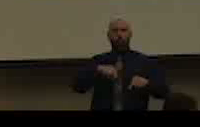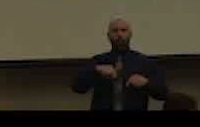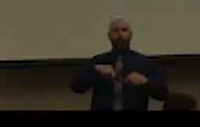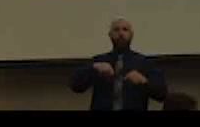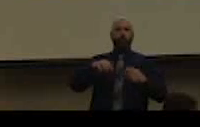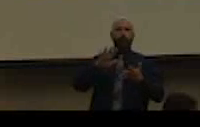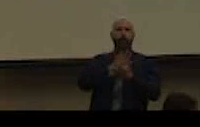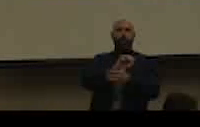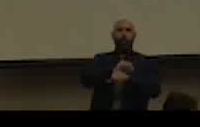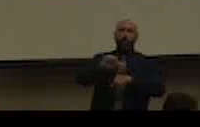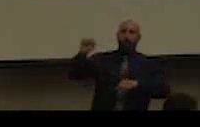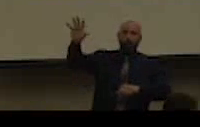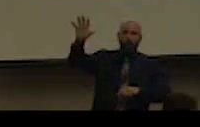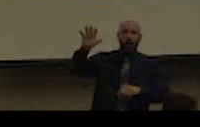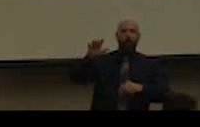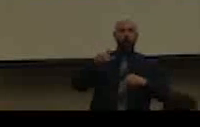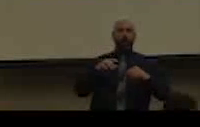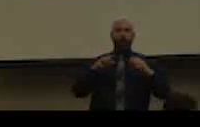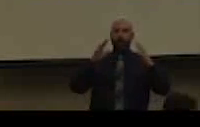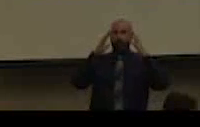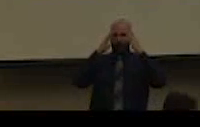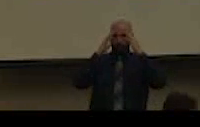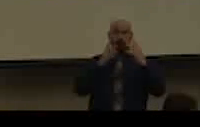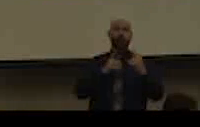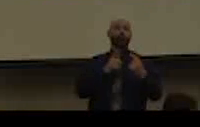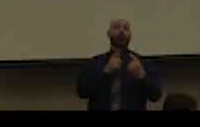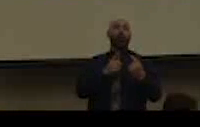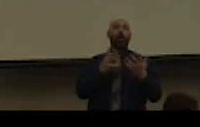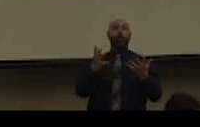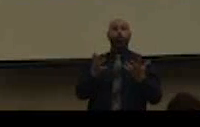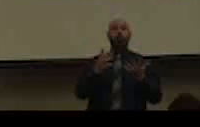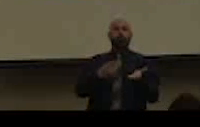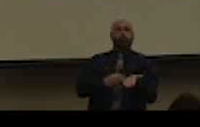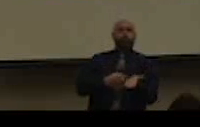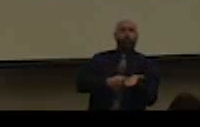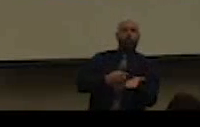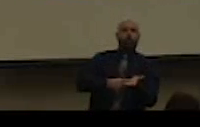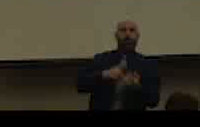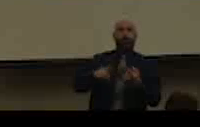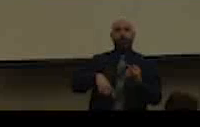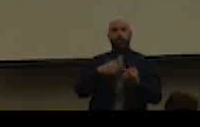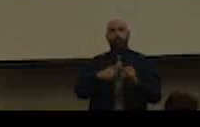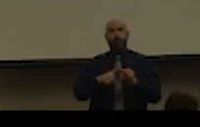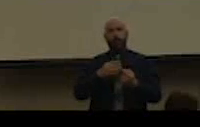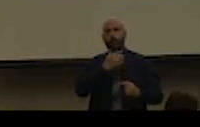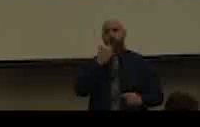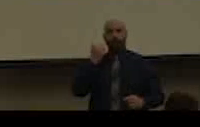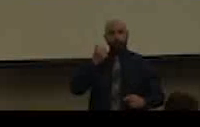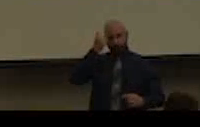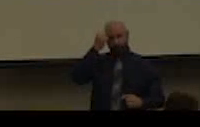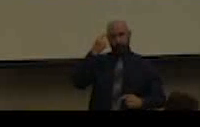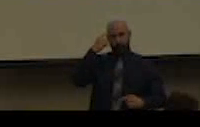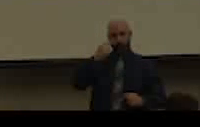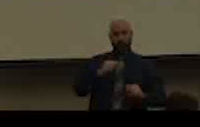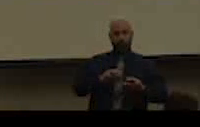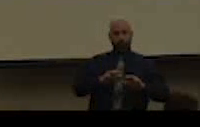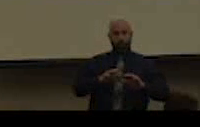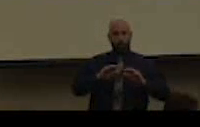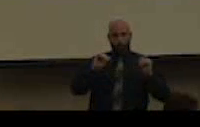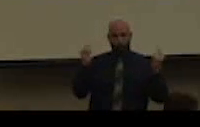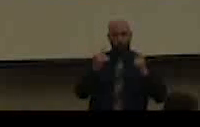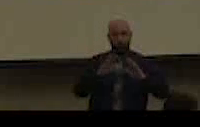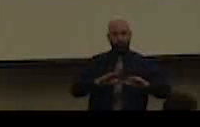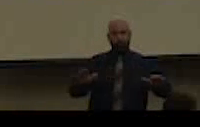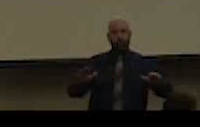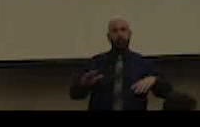just struggles. I wanna have conversations about the best for every kid. I want to have conversations